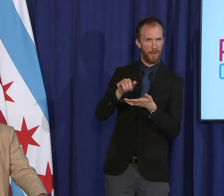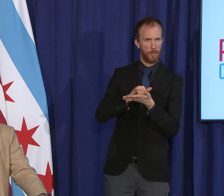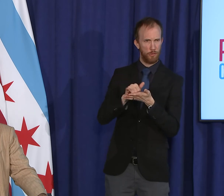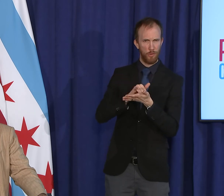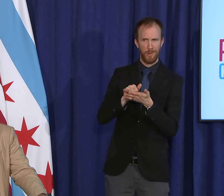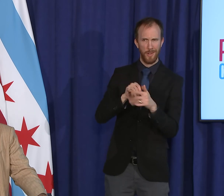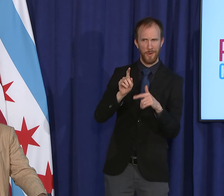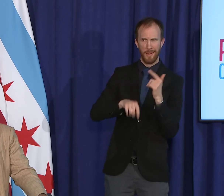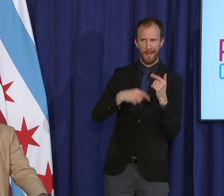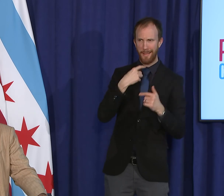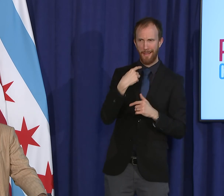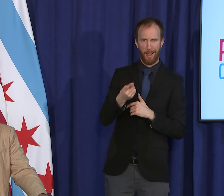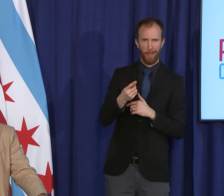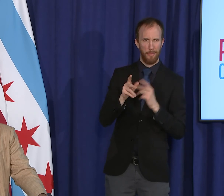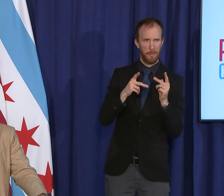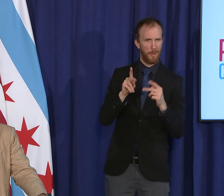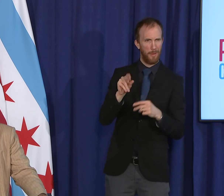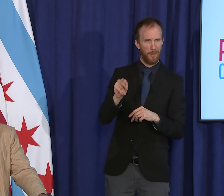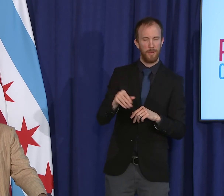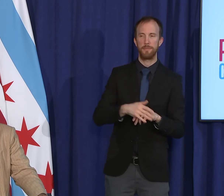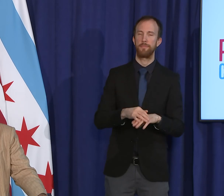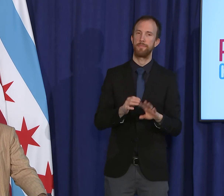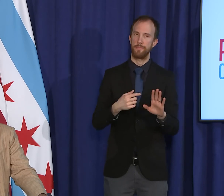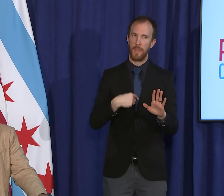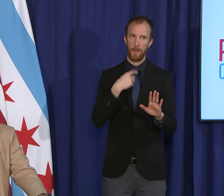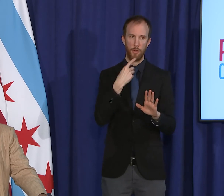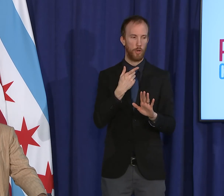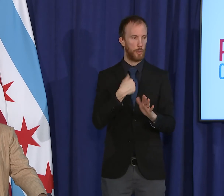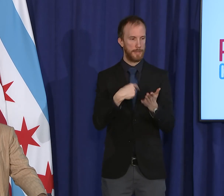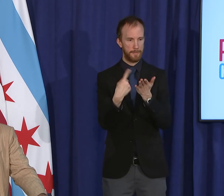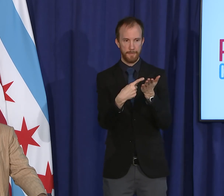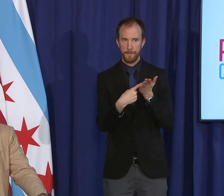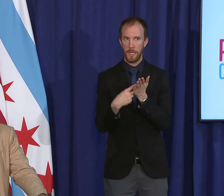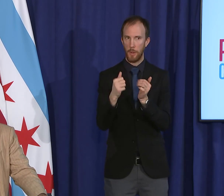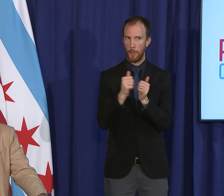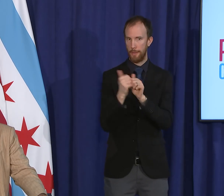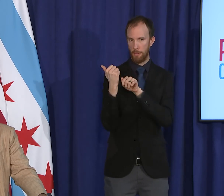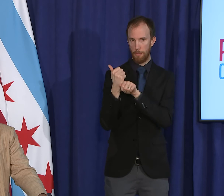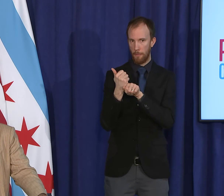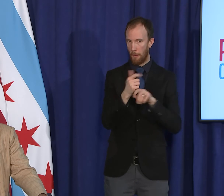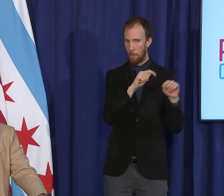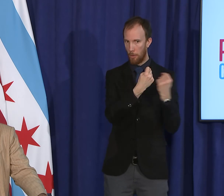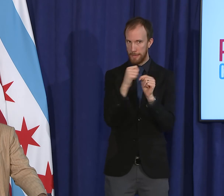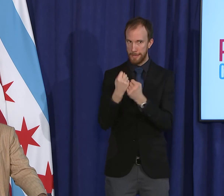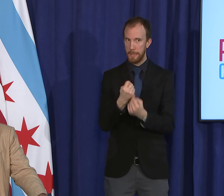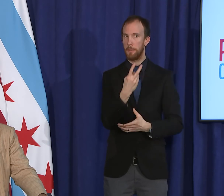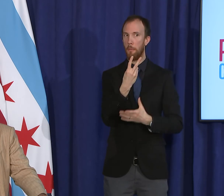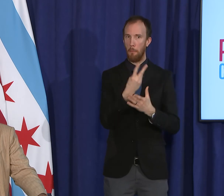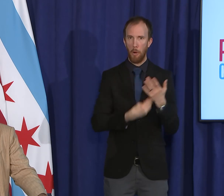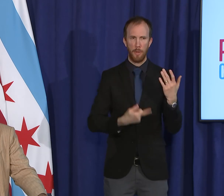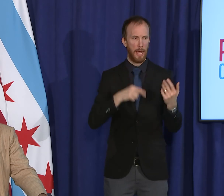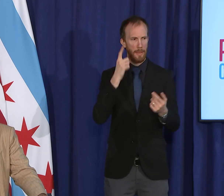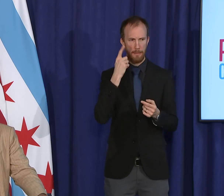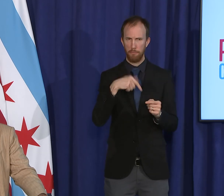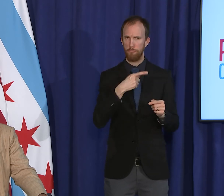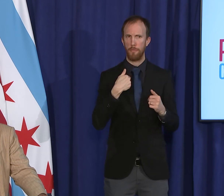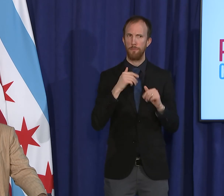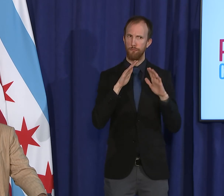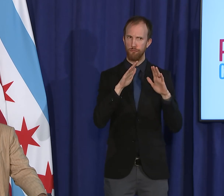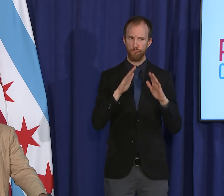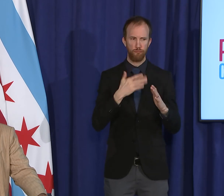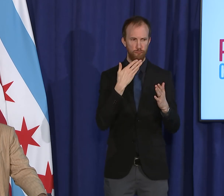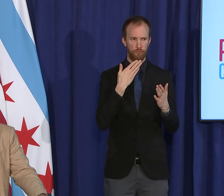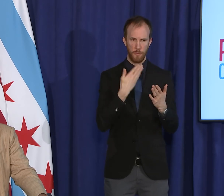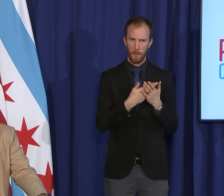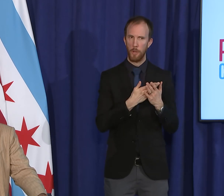said before is that we're in discussions with both of the sports teams. I think they've come up with very good plans. And